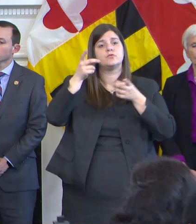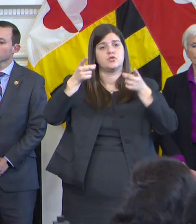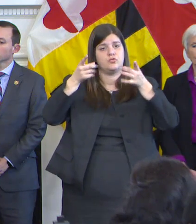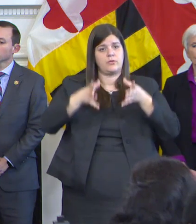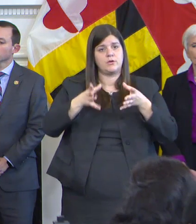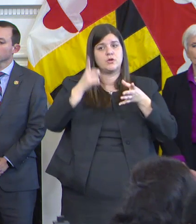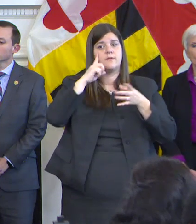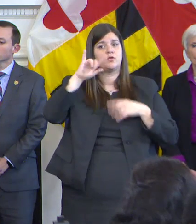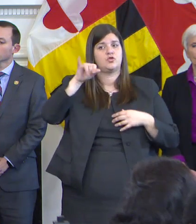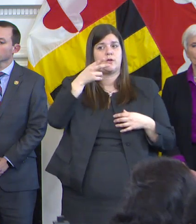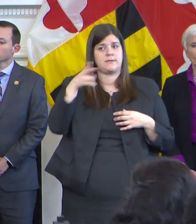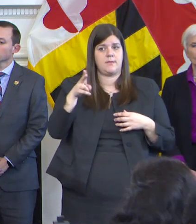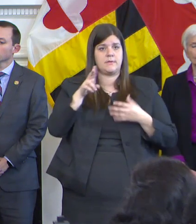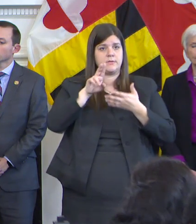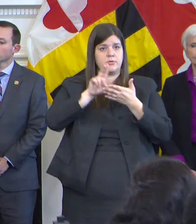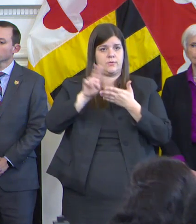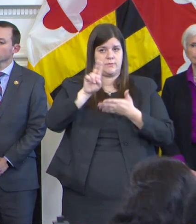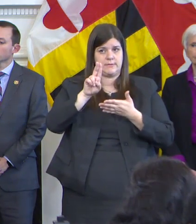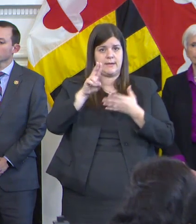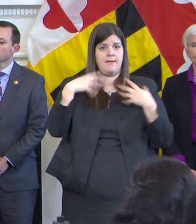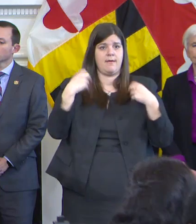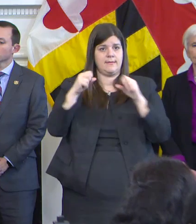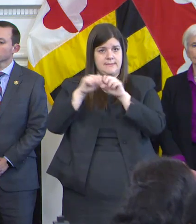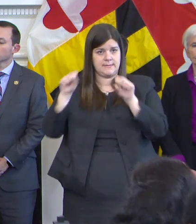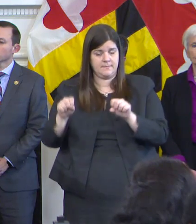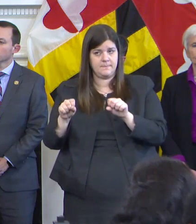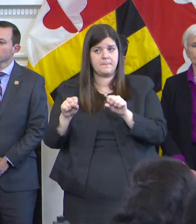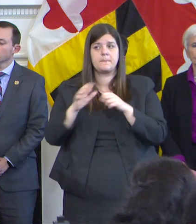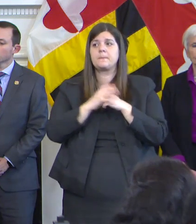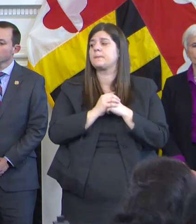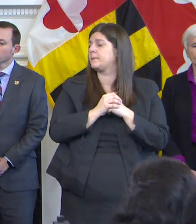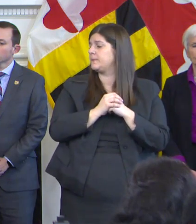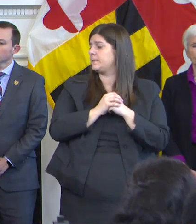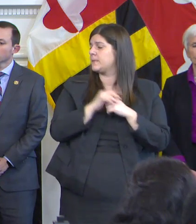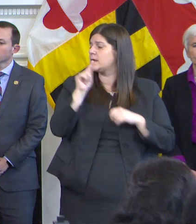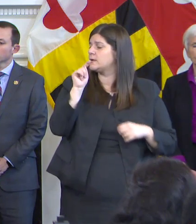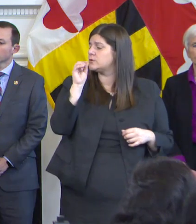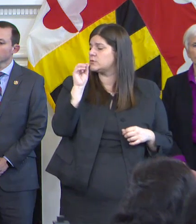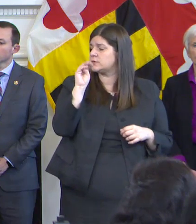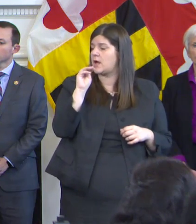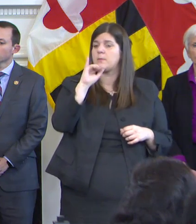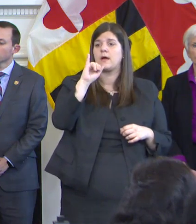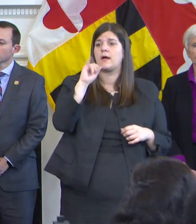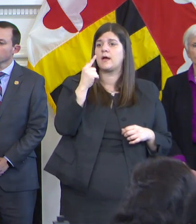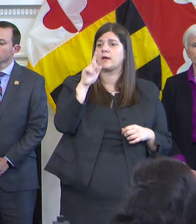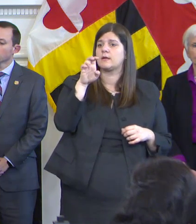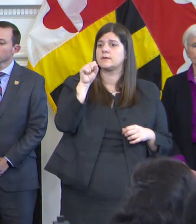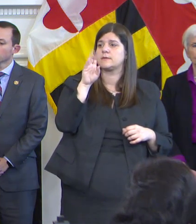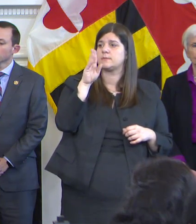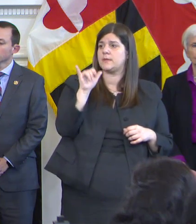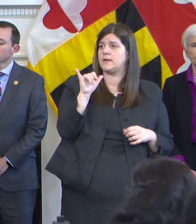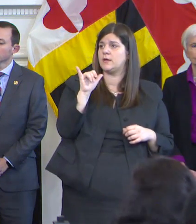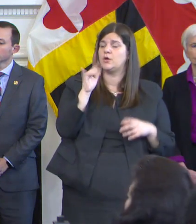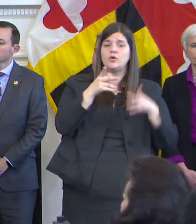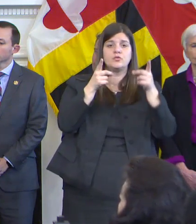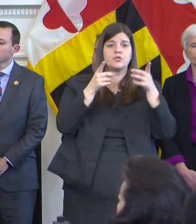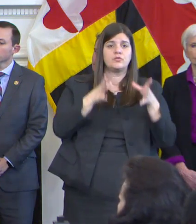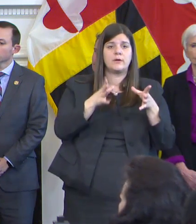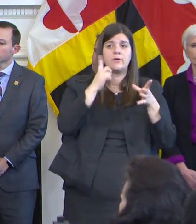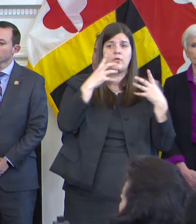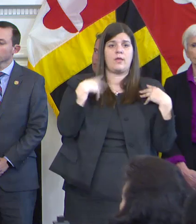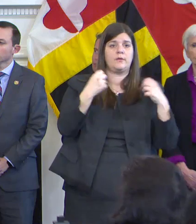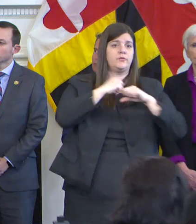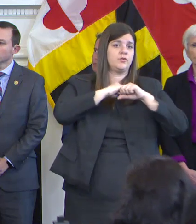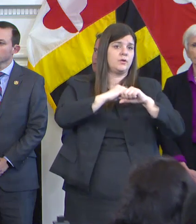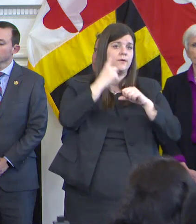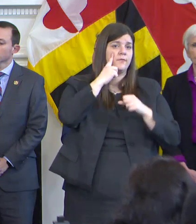Hopkins Health System. Tom Igglesby, Director at the Center for Health Security for the Bloomberg School